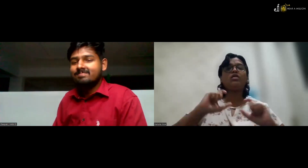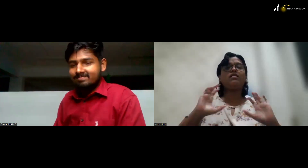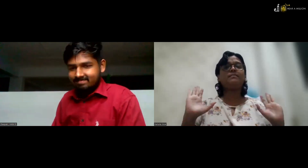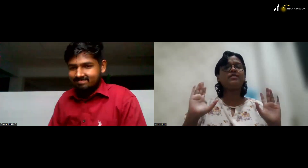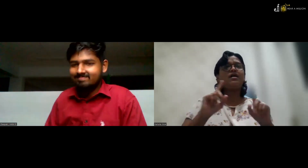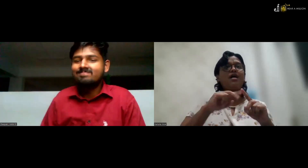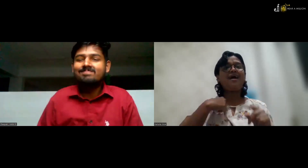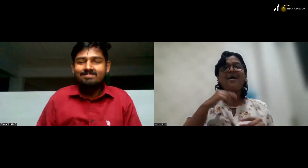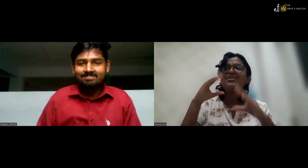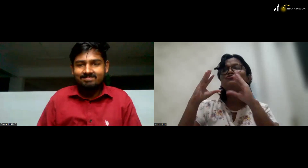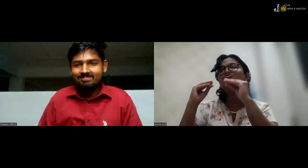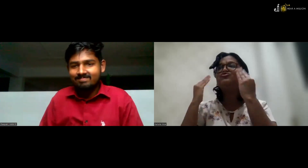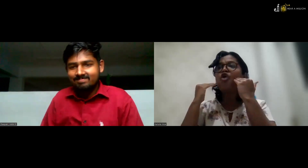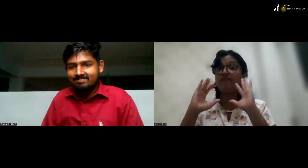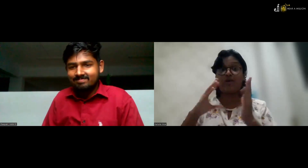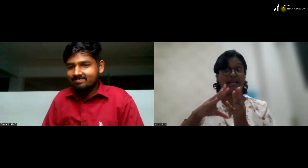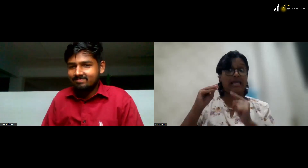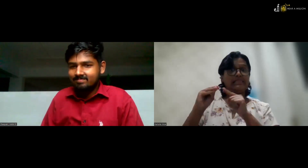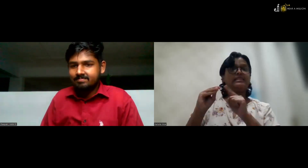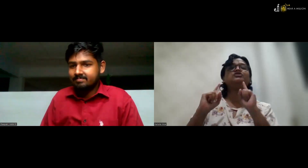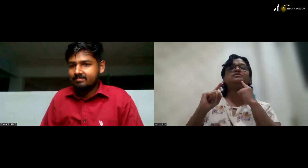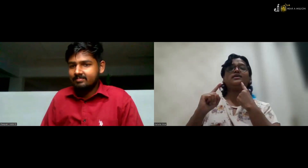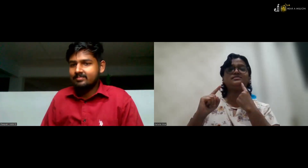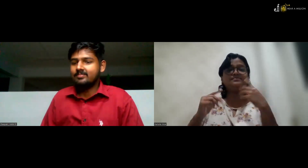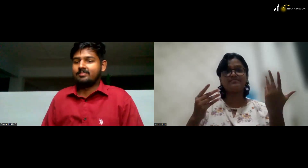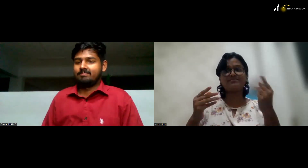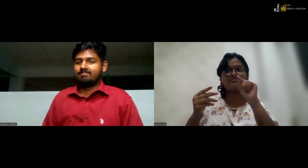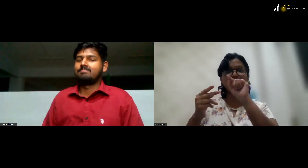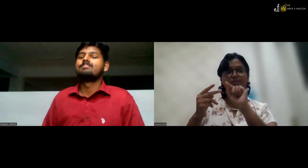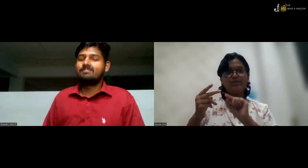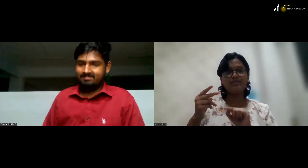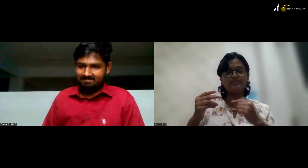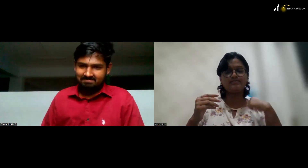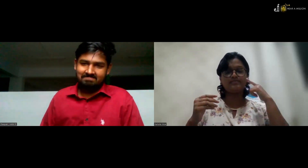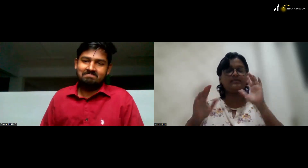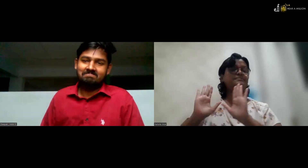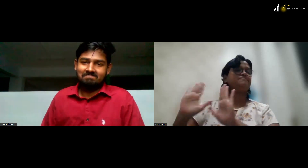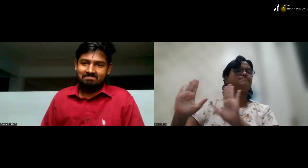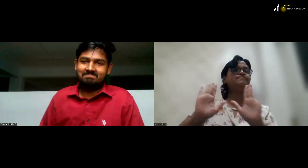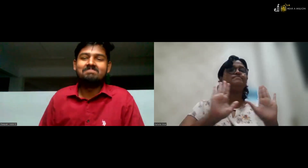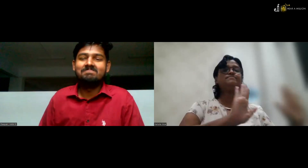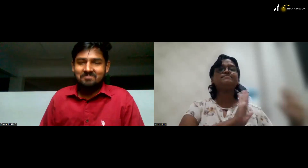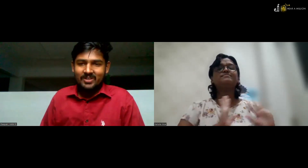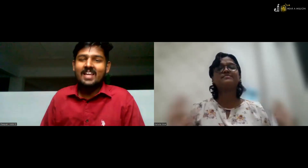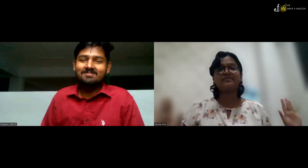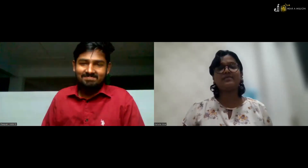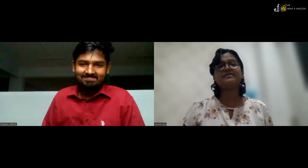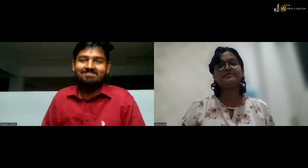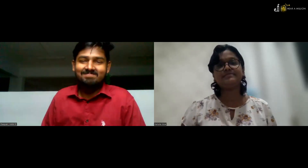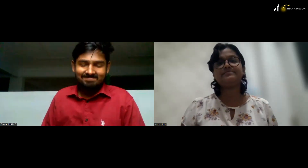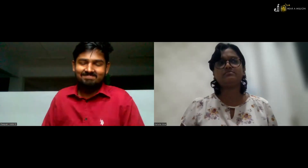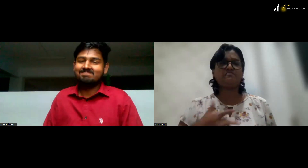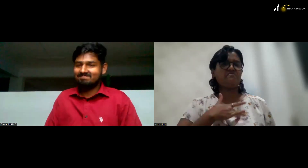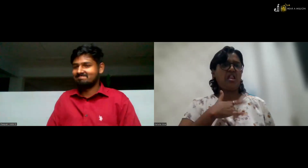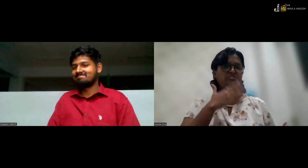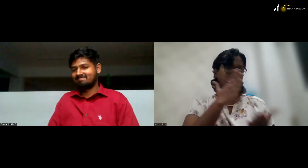I will be careful from next time onward, that I will not be soft to them. I will always be